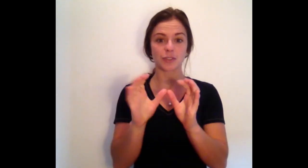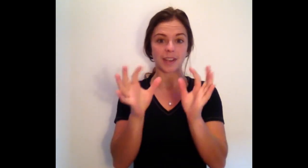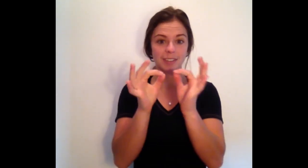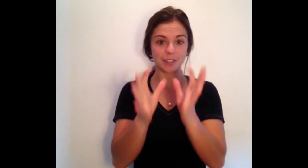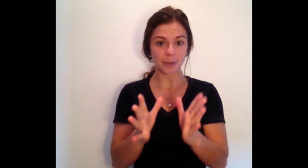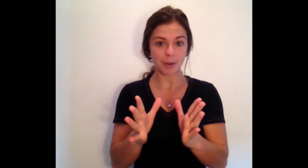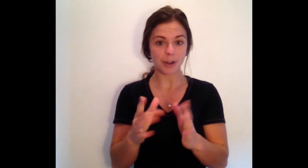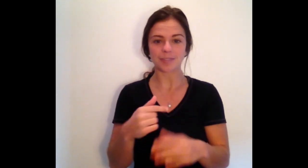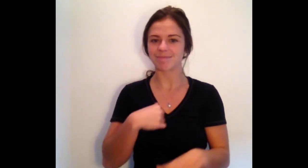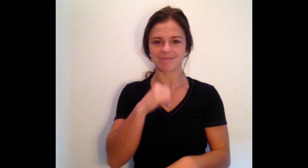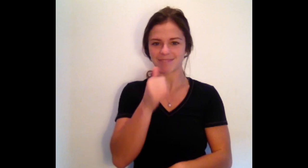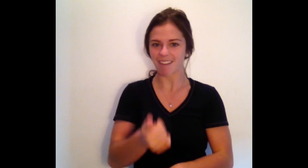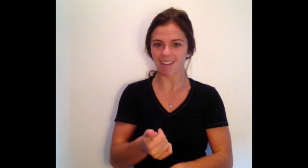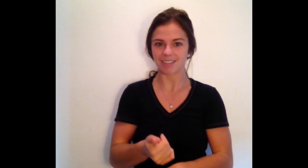and I am not a certified interpreter.